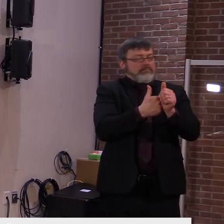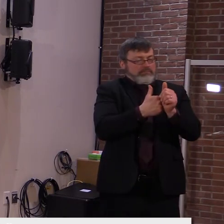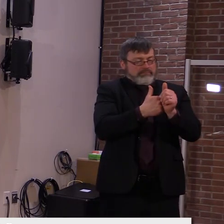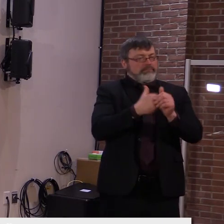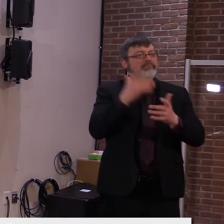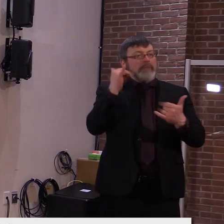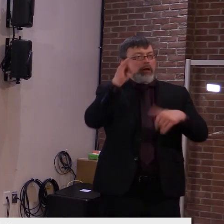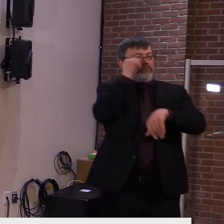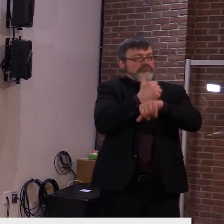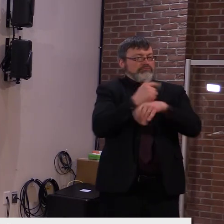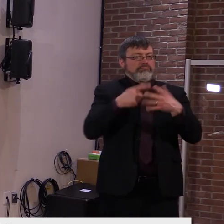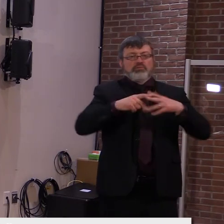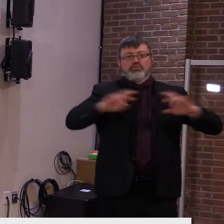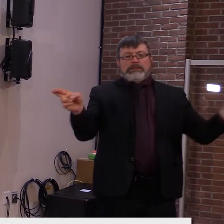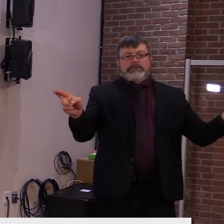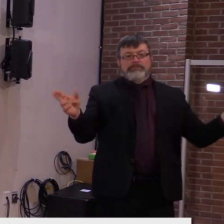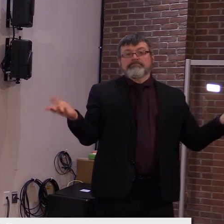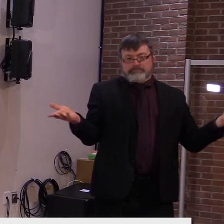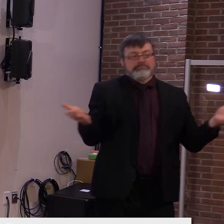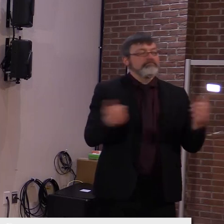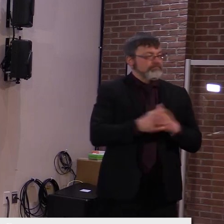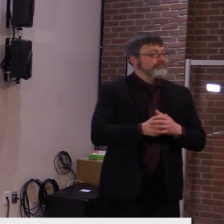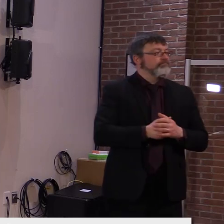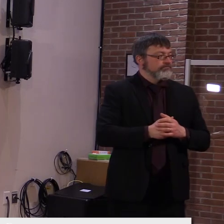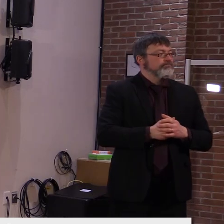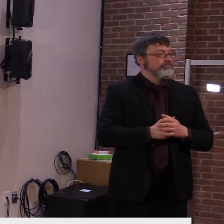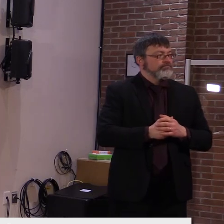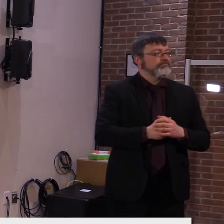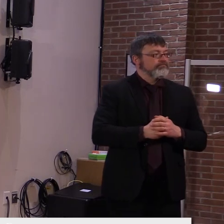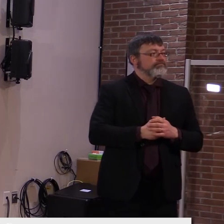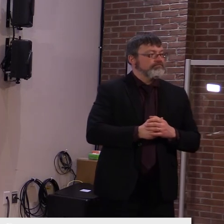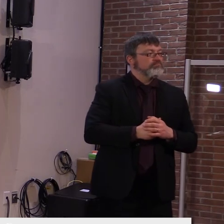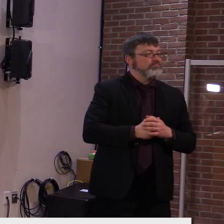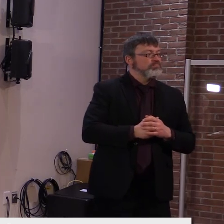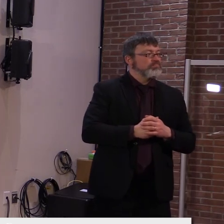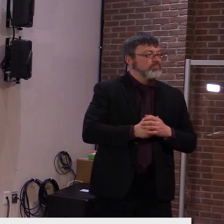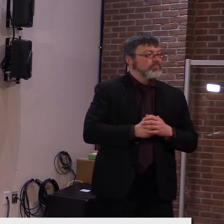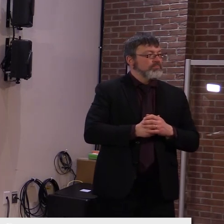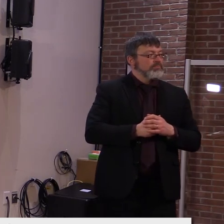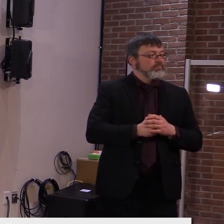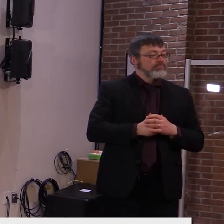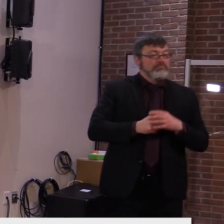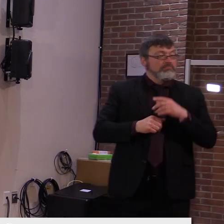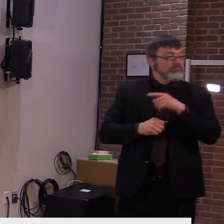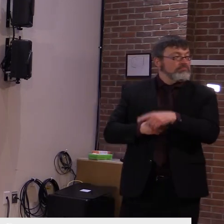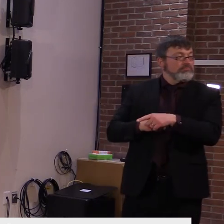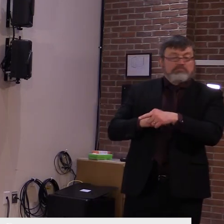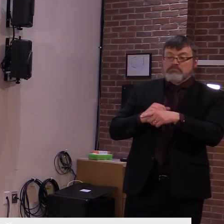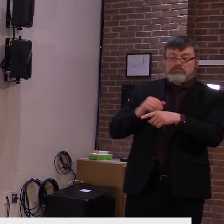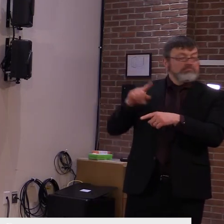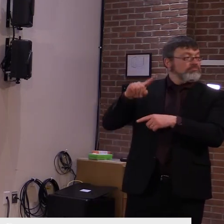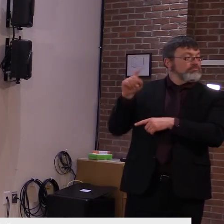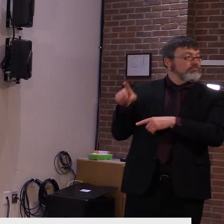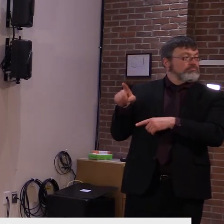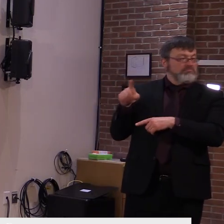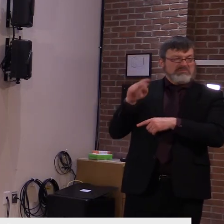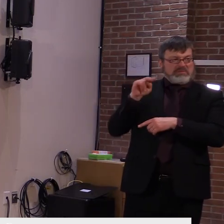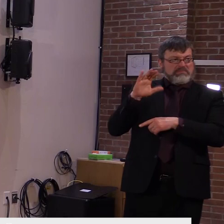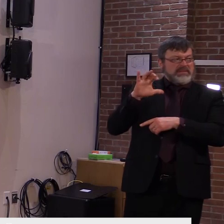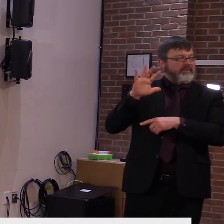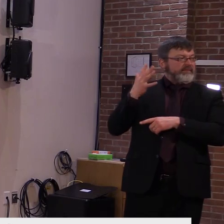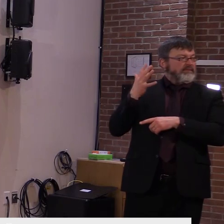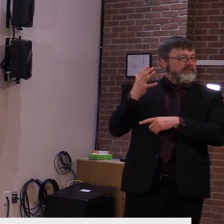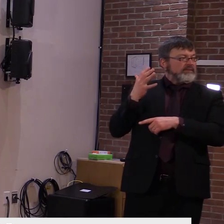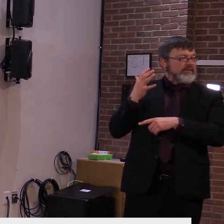Okay, let me just ask you, Governor, about the Leahy news this morning. That's a ton of